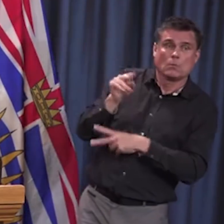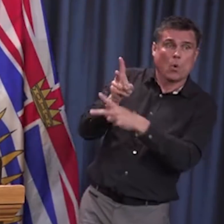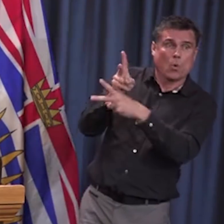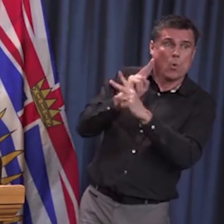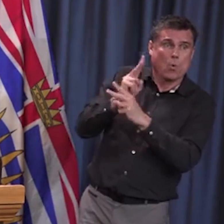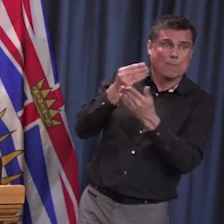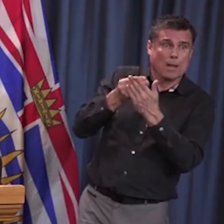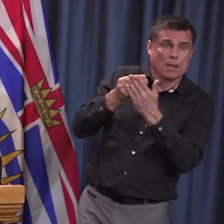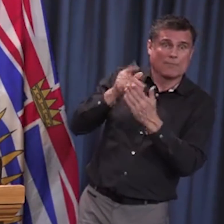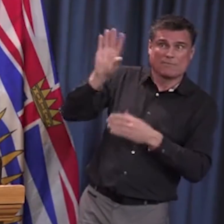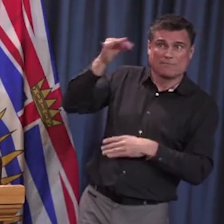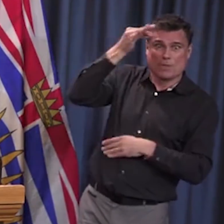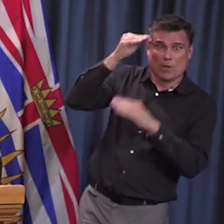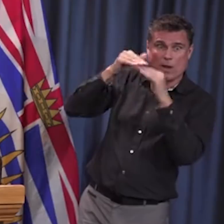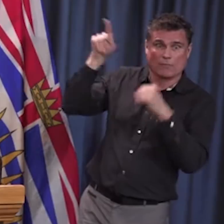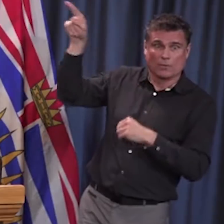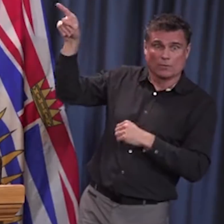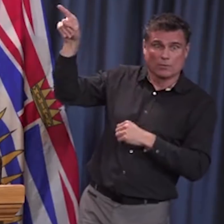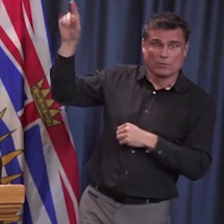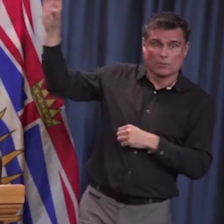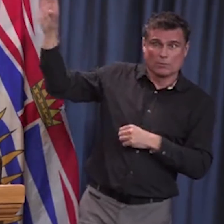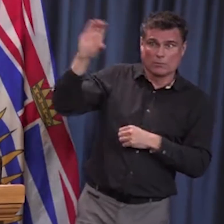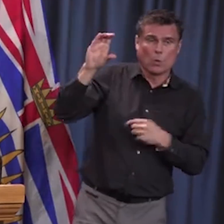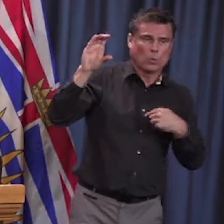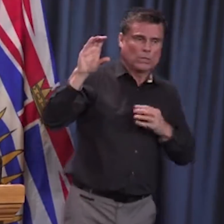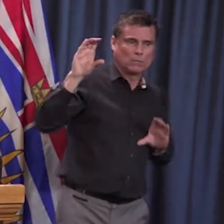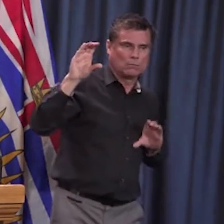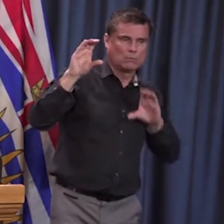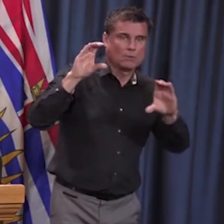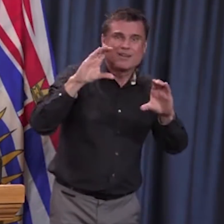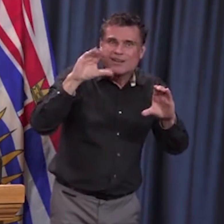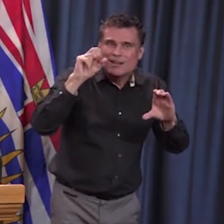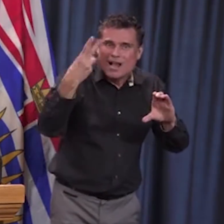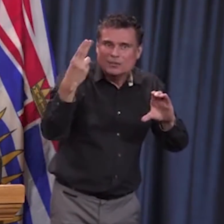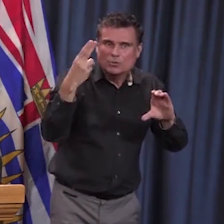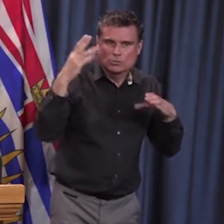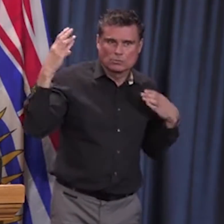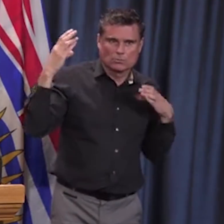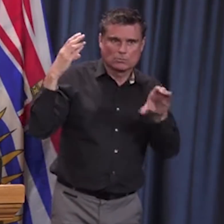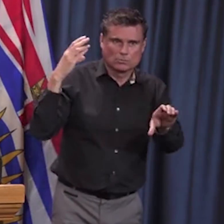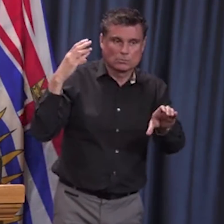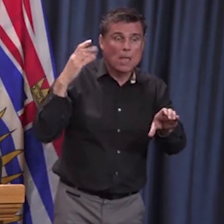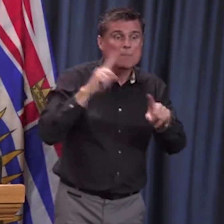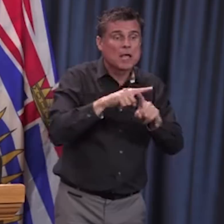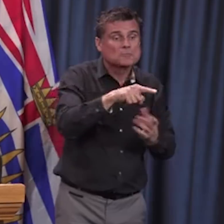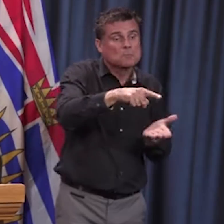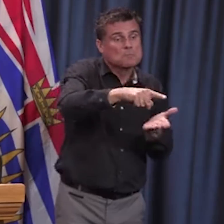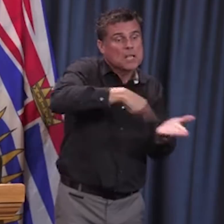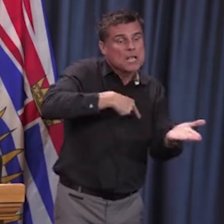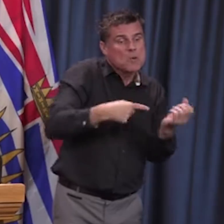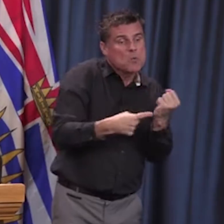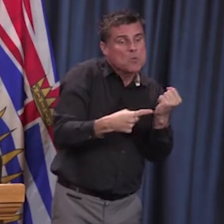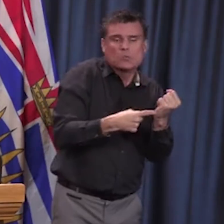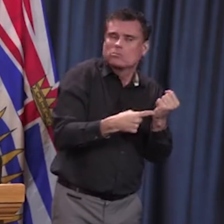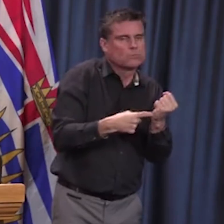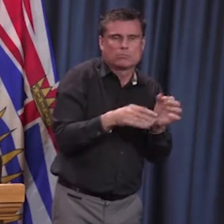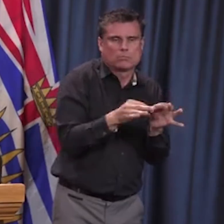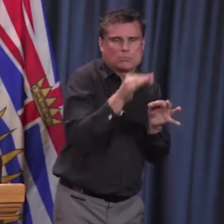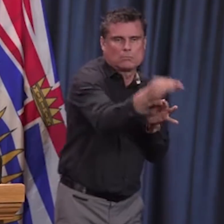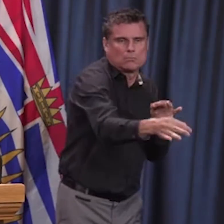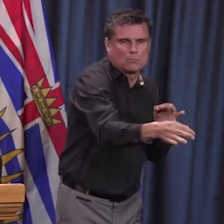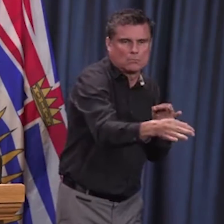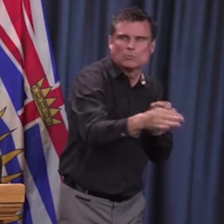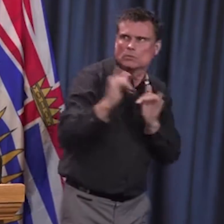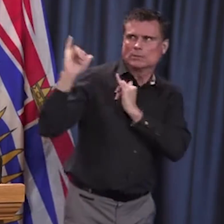cash flow right away by taking the payments away until the end of September. They can also then access the federal program. For